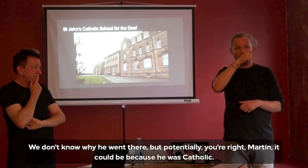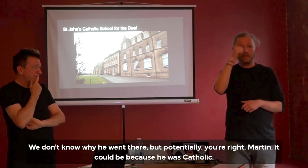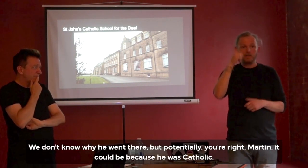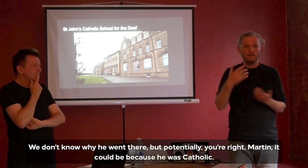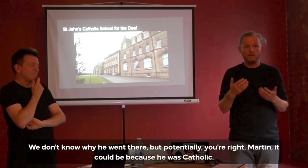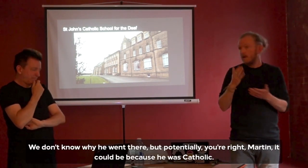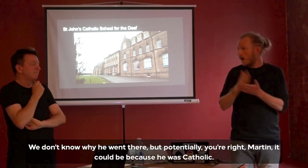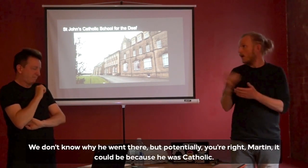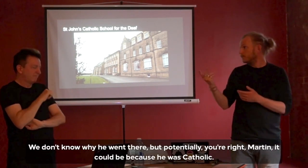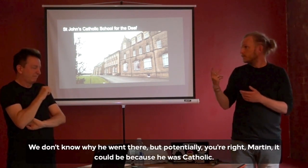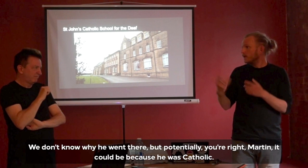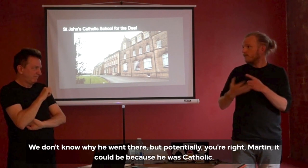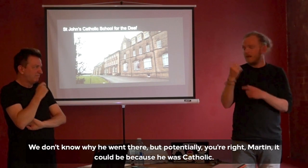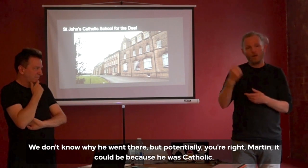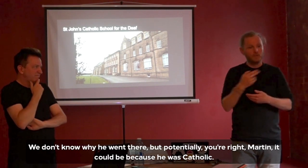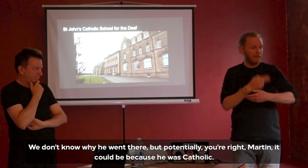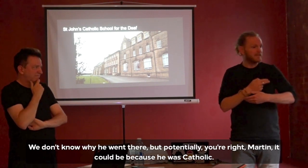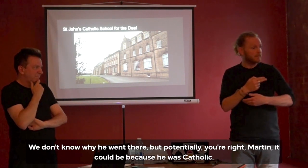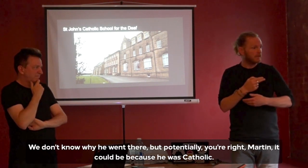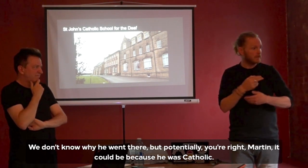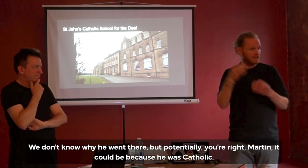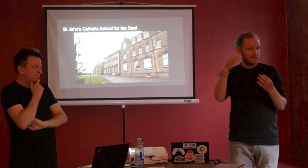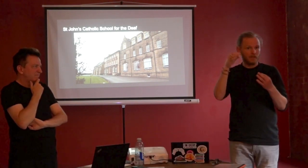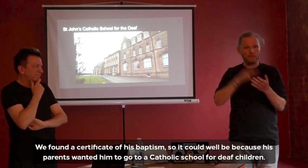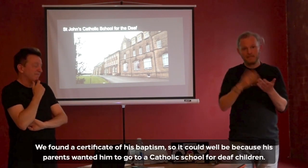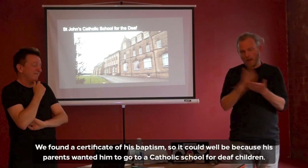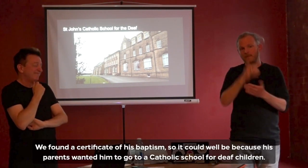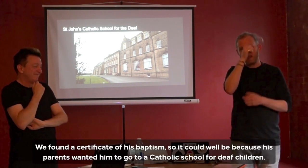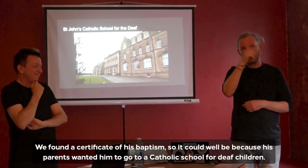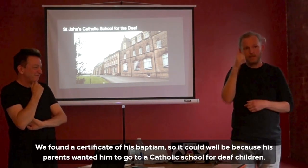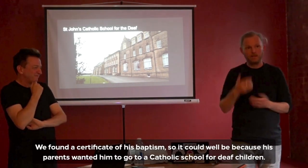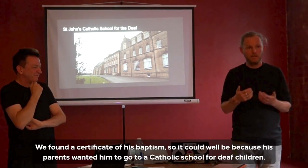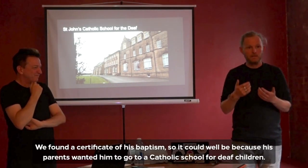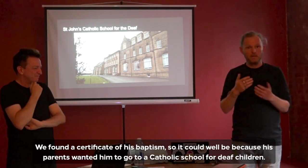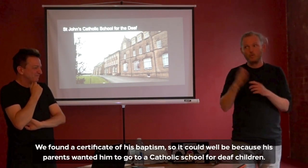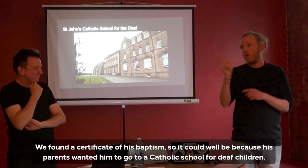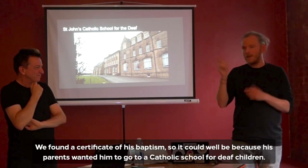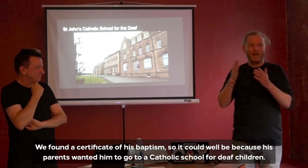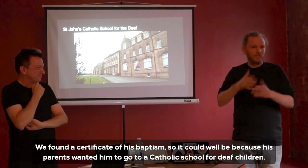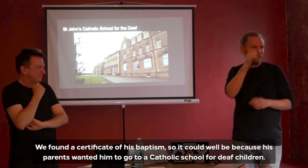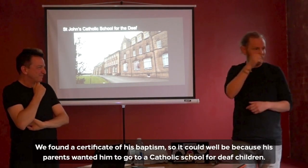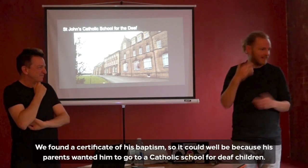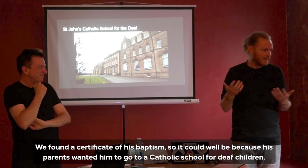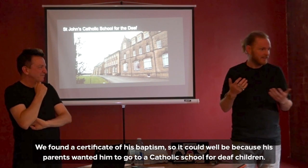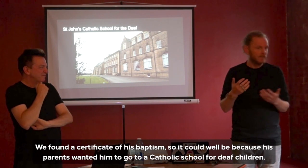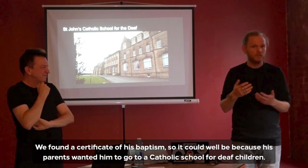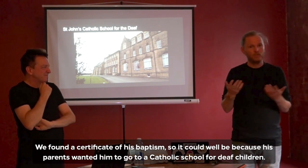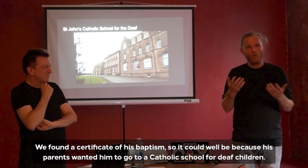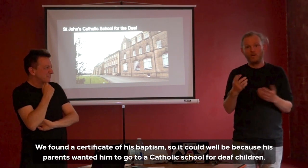but potentially, you're right, Martin, it could be because he was Catholic. We found a certificate of his baptism, so it could well be because